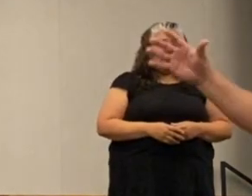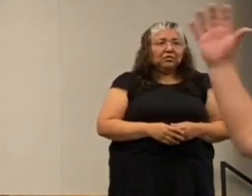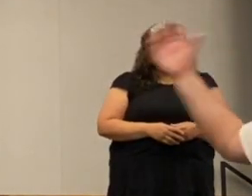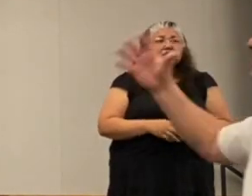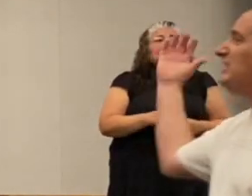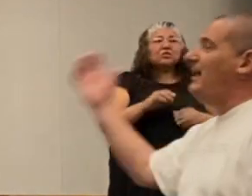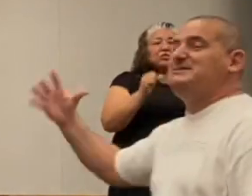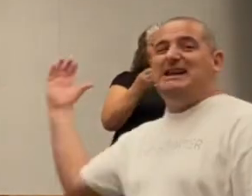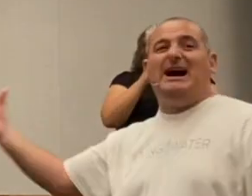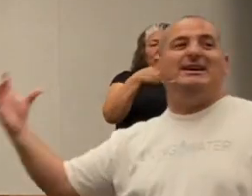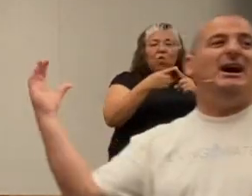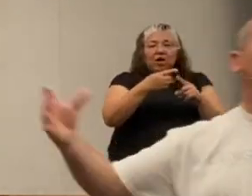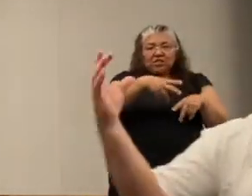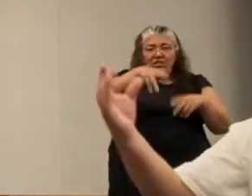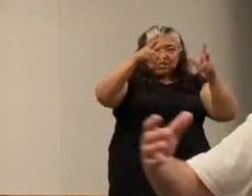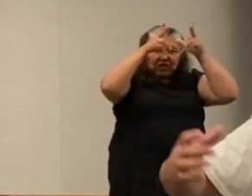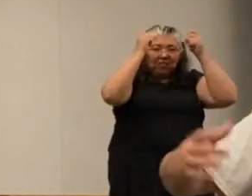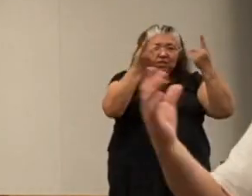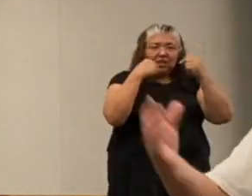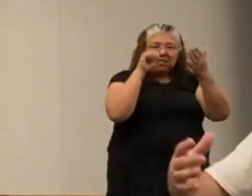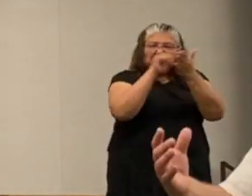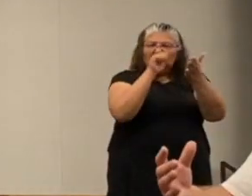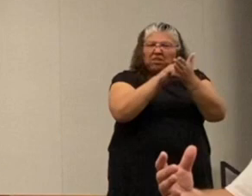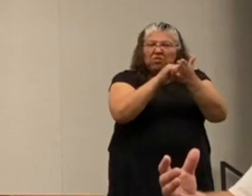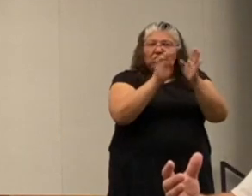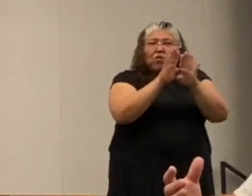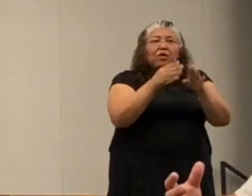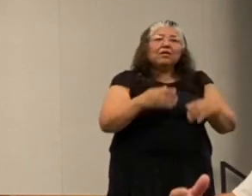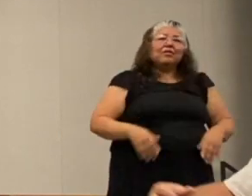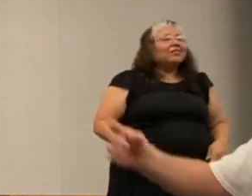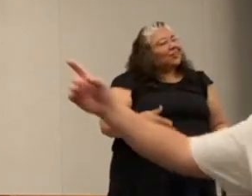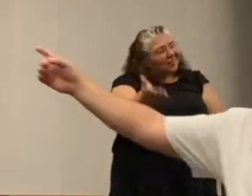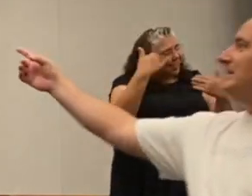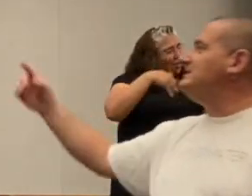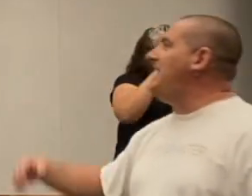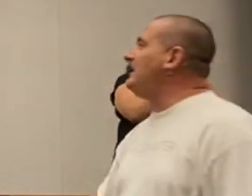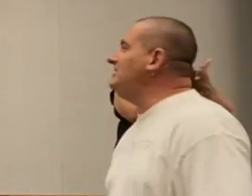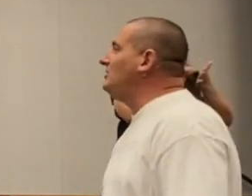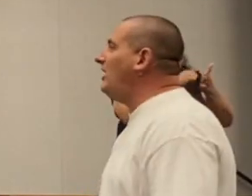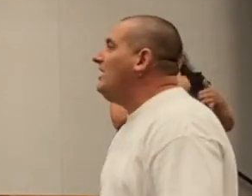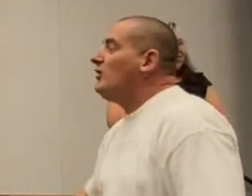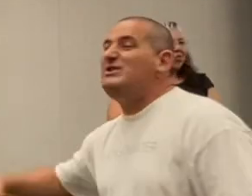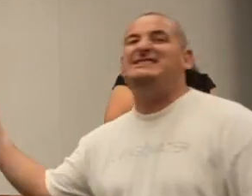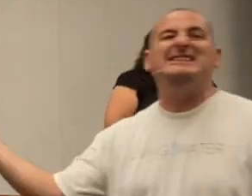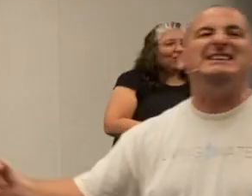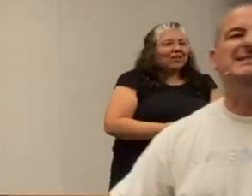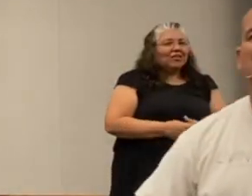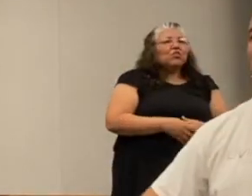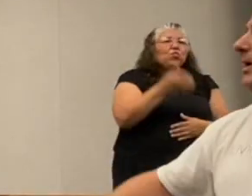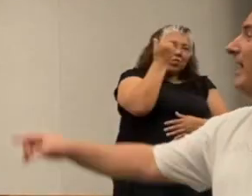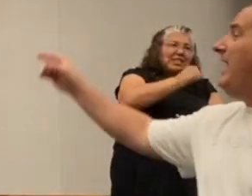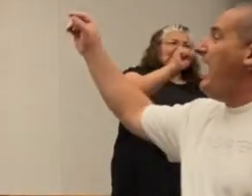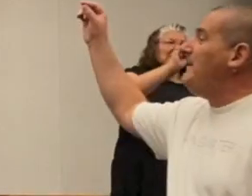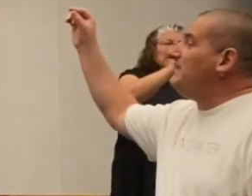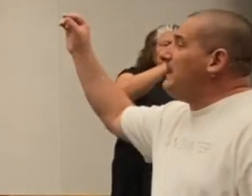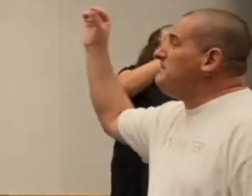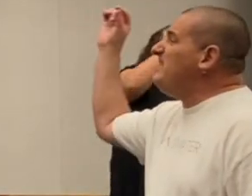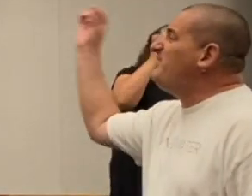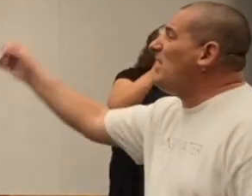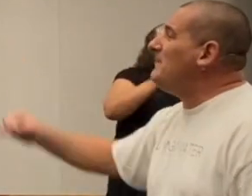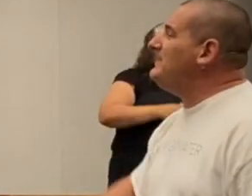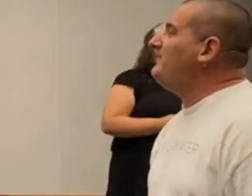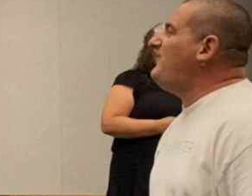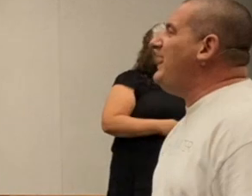So when the devil comes knocking on your door, come on, knock on my door, right? When he comes knocking on your door, resist him and